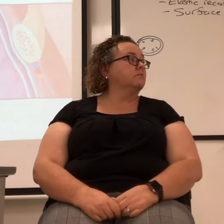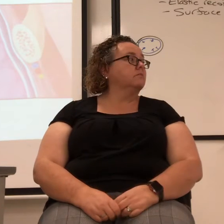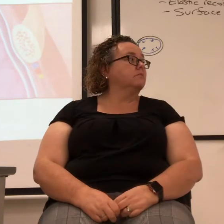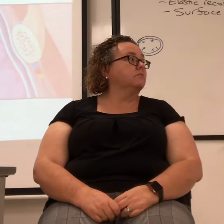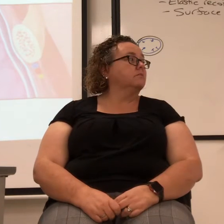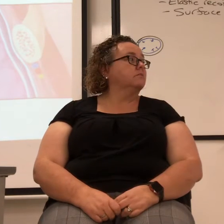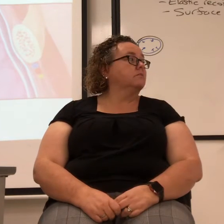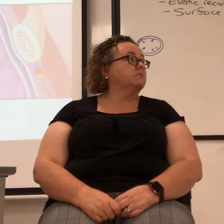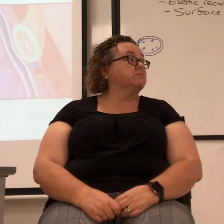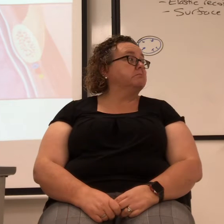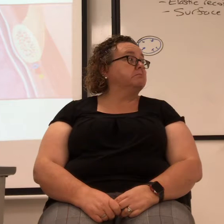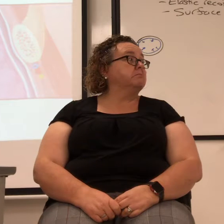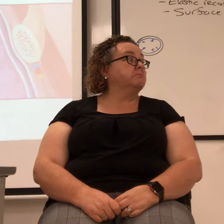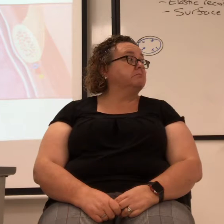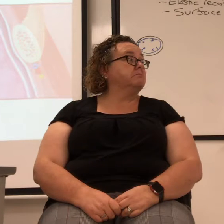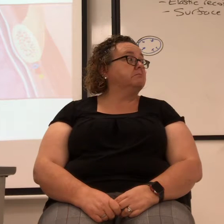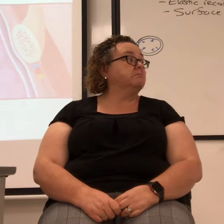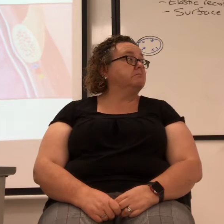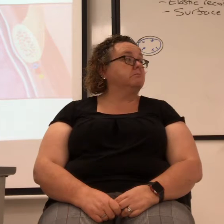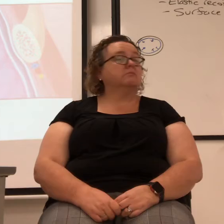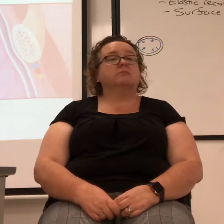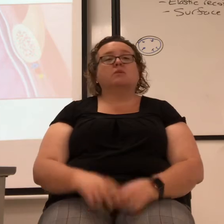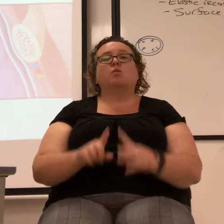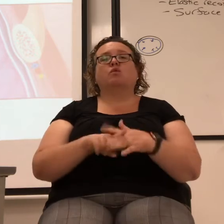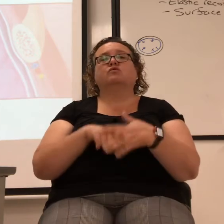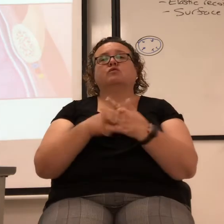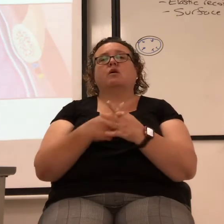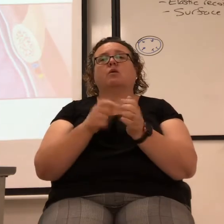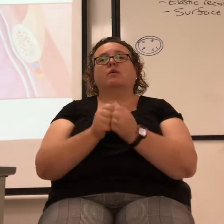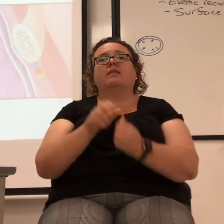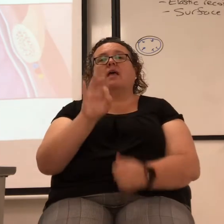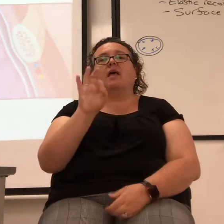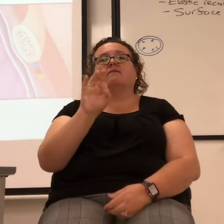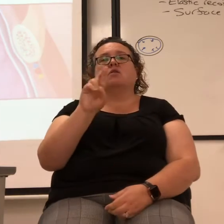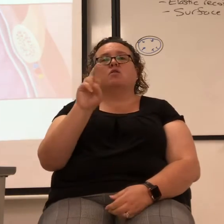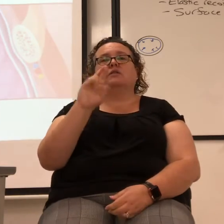Inspiration, expiration. Let's start with FRC, actually.